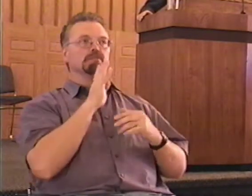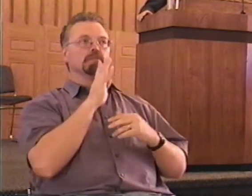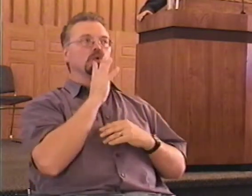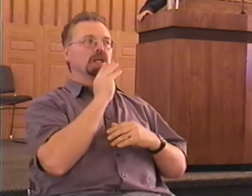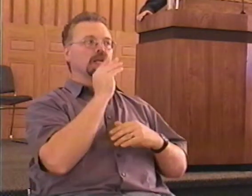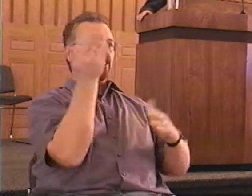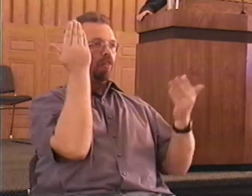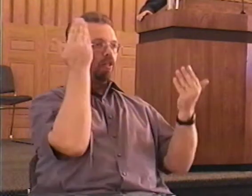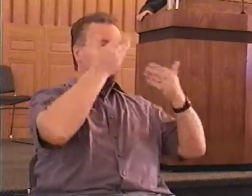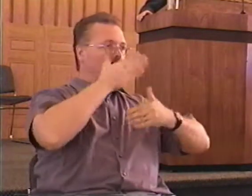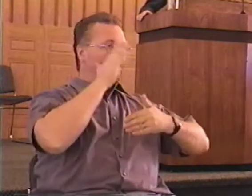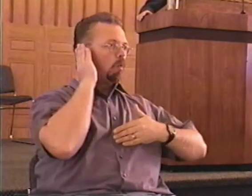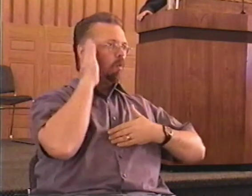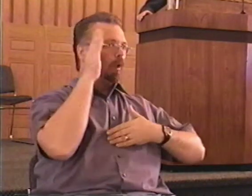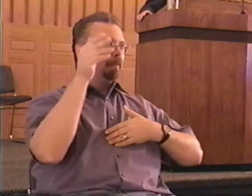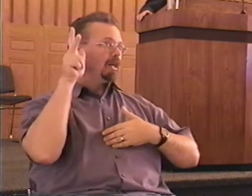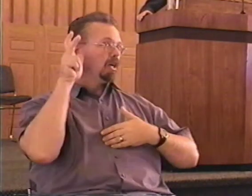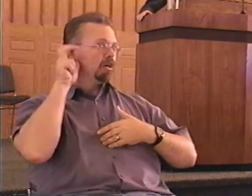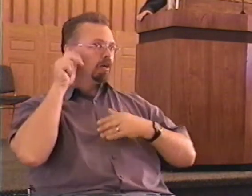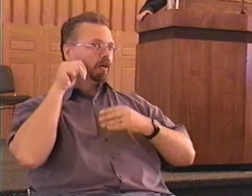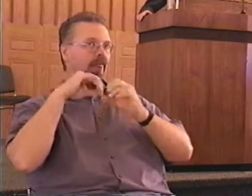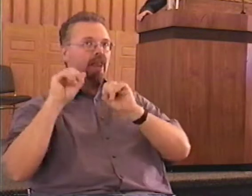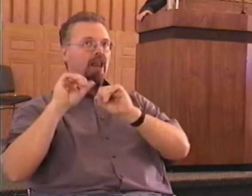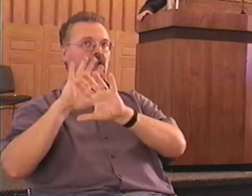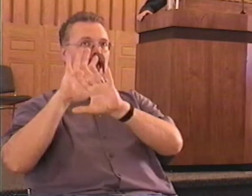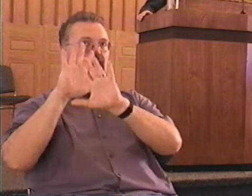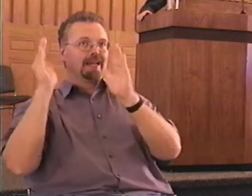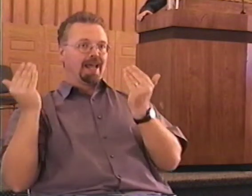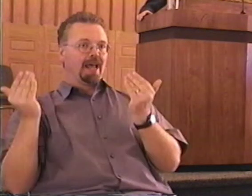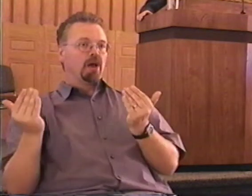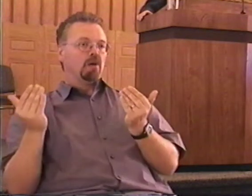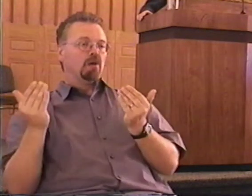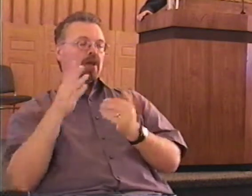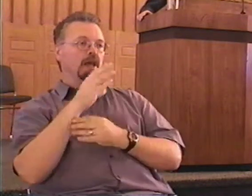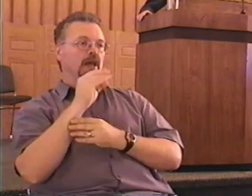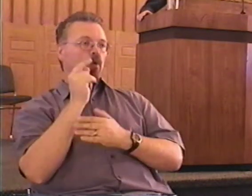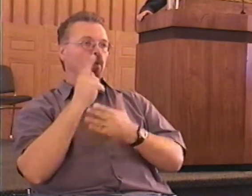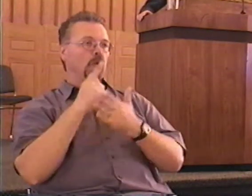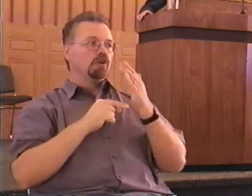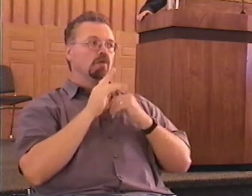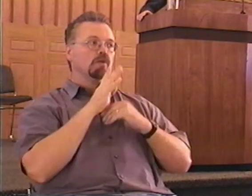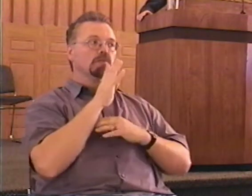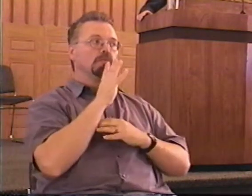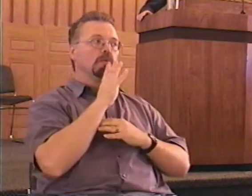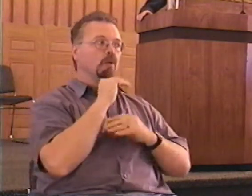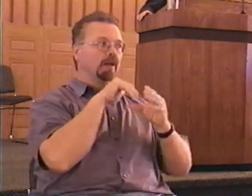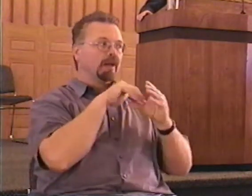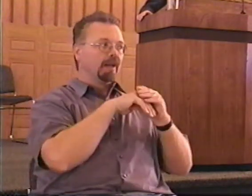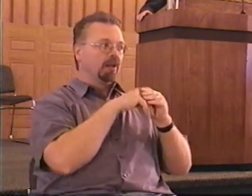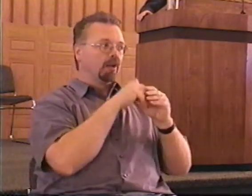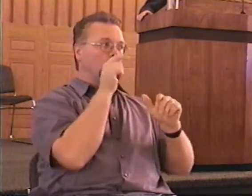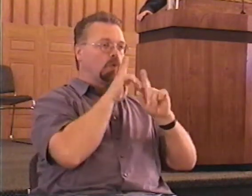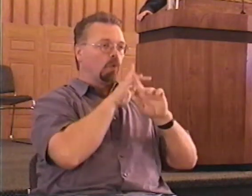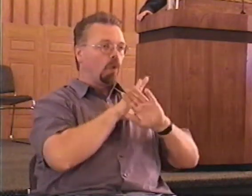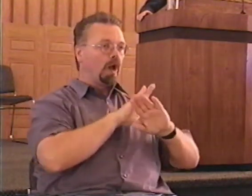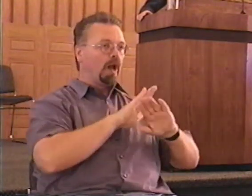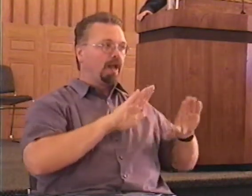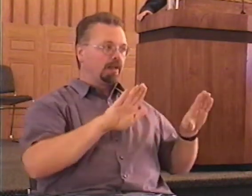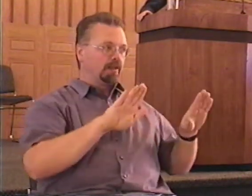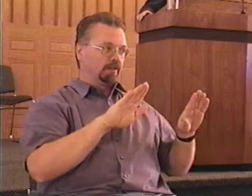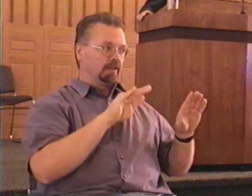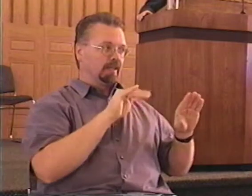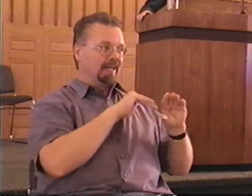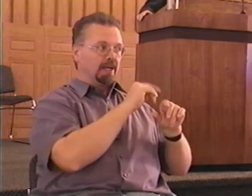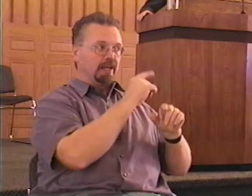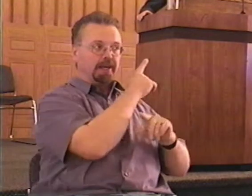in the light. And what you have spoken in the ear in inner rooms will